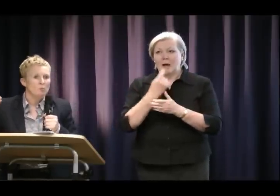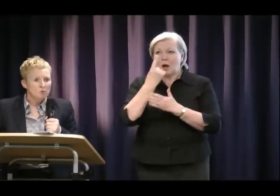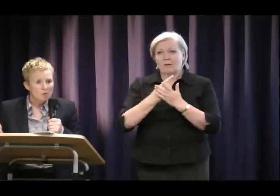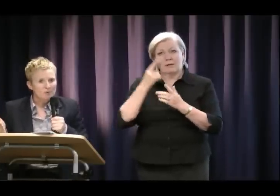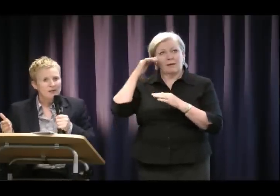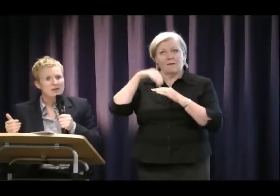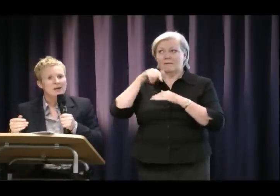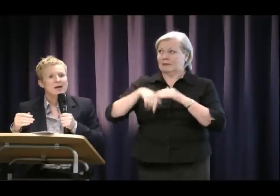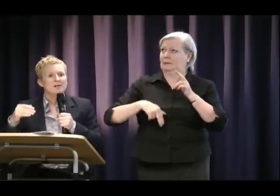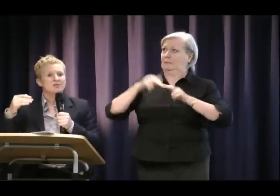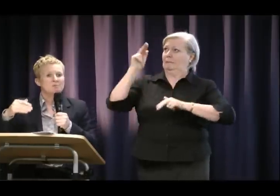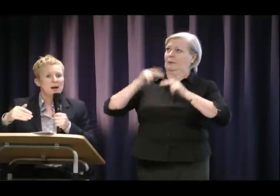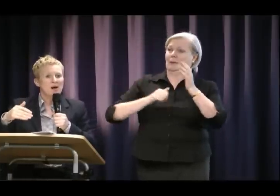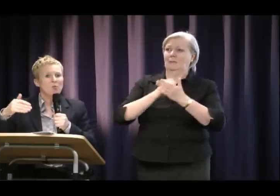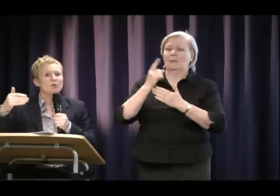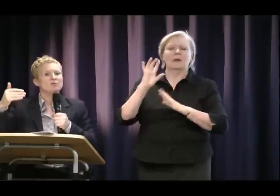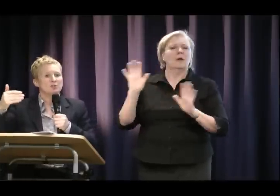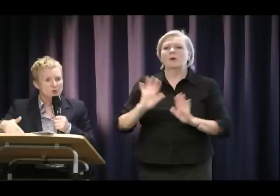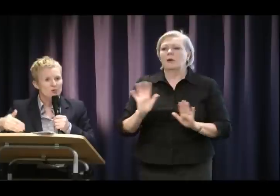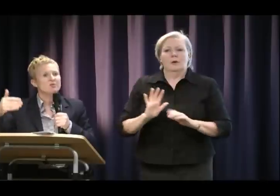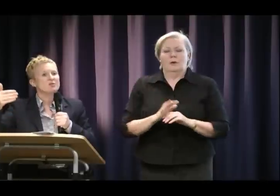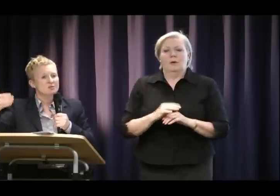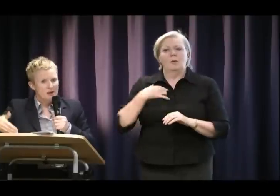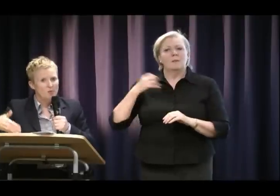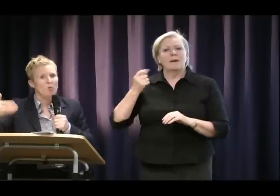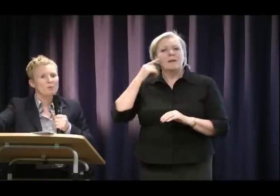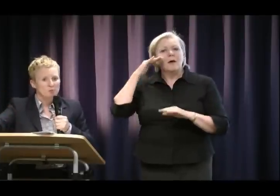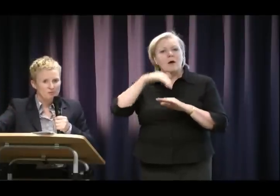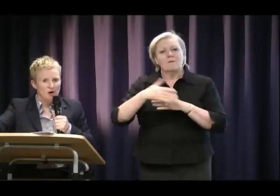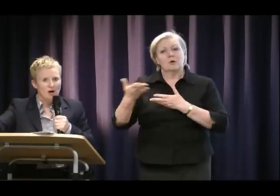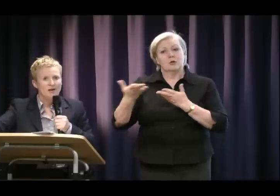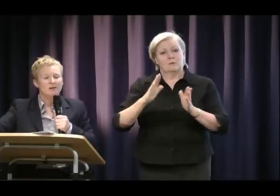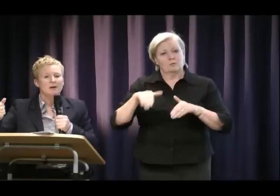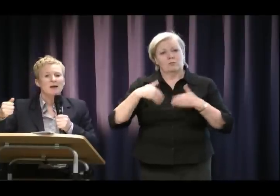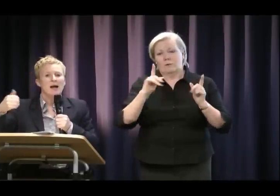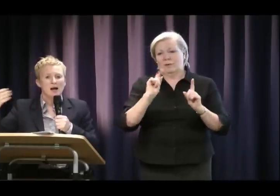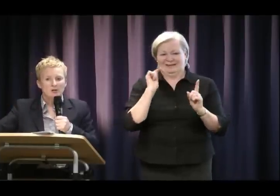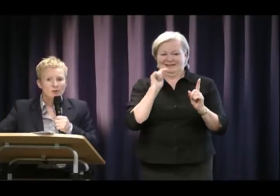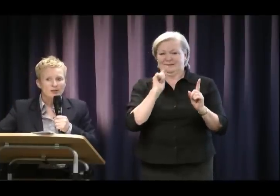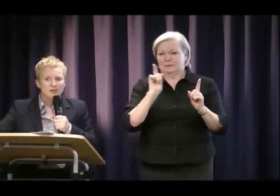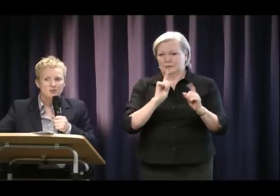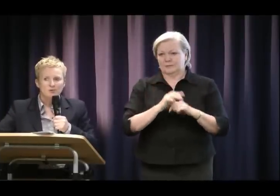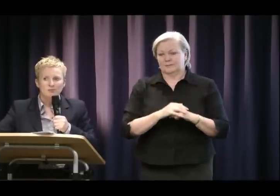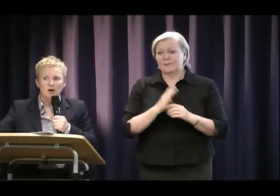building or the property. It's about what are the services that we want to provide,